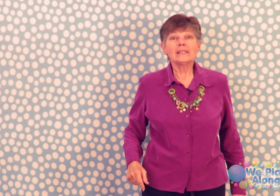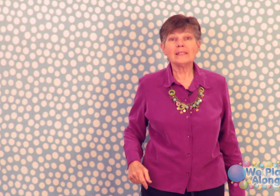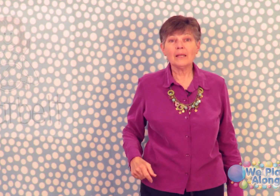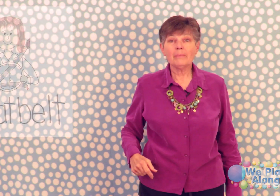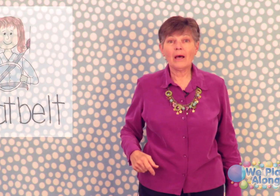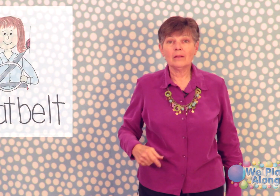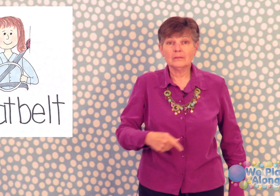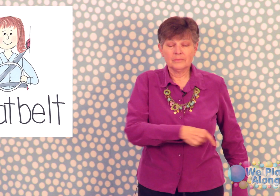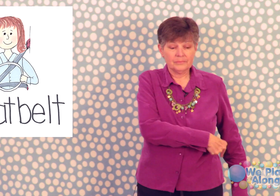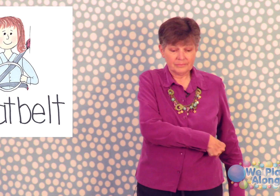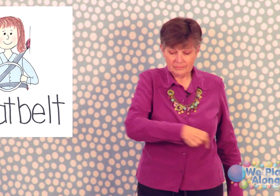Seatbelt.